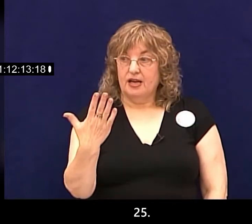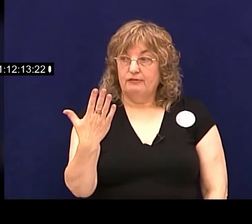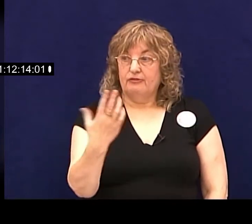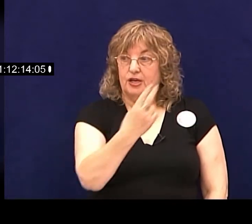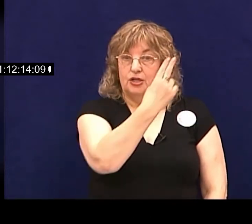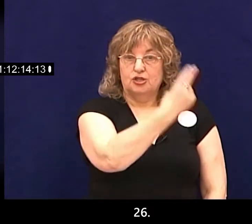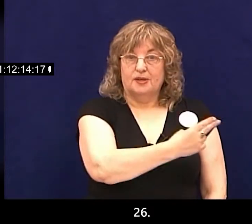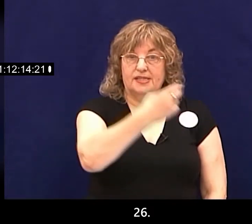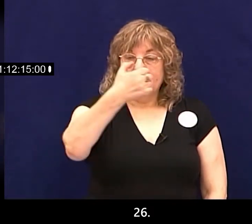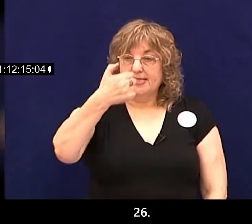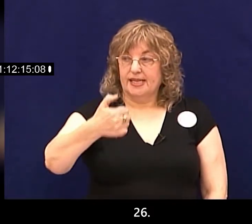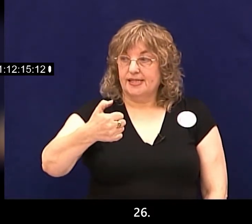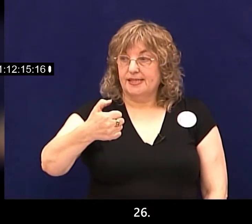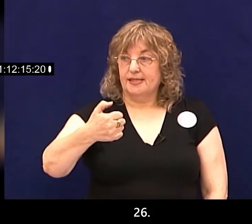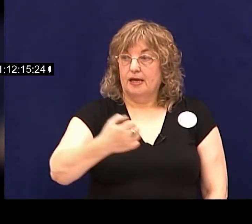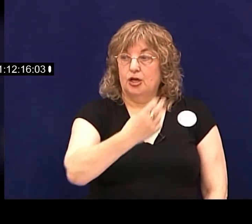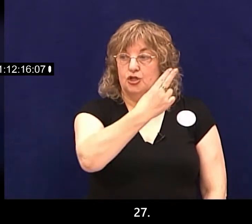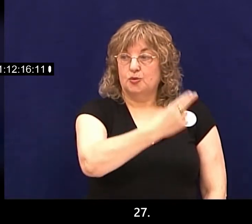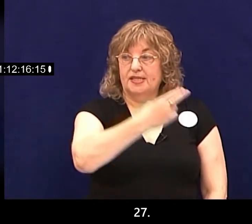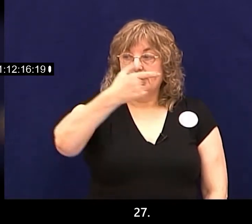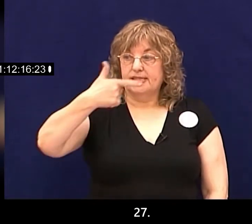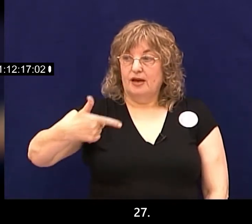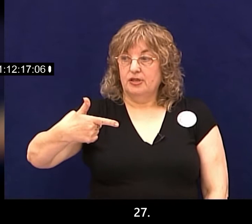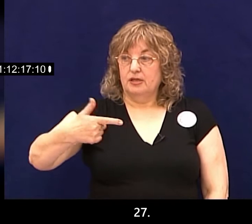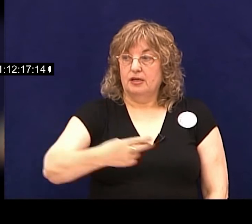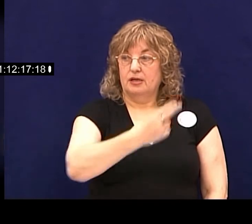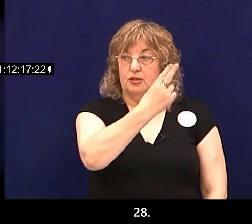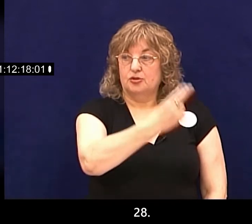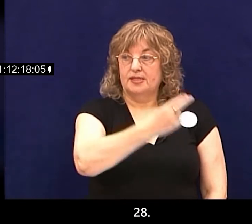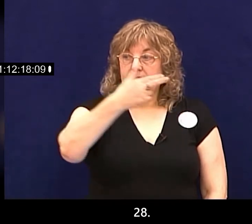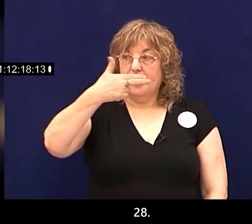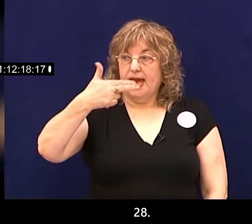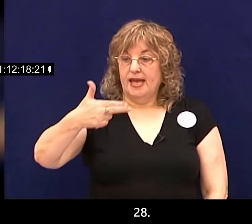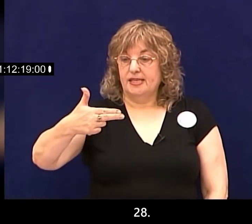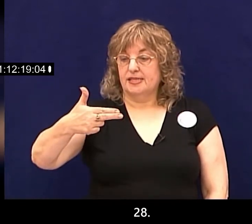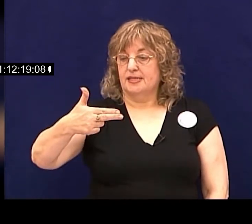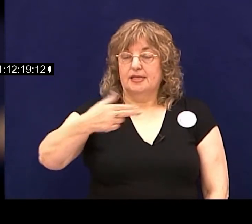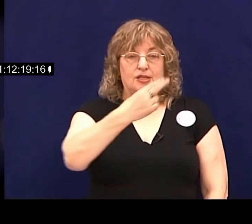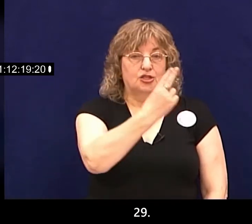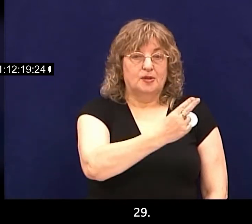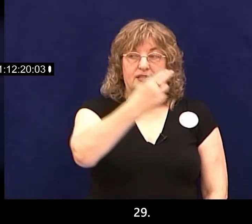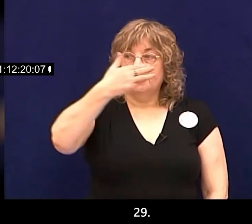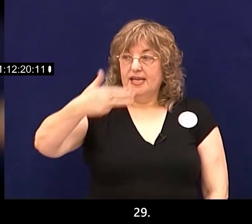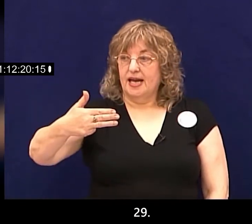25, 26, 27, 28,